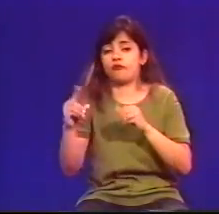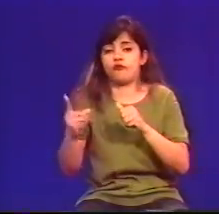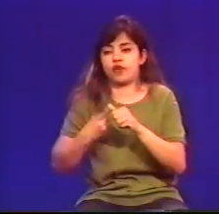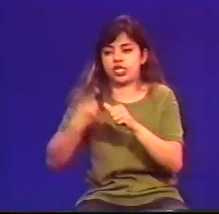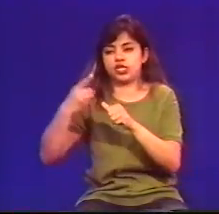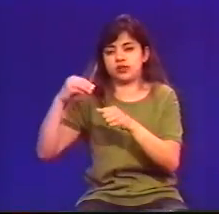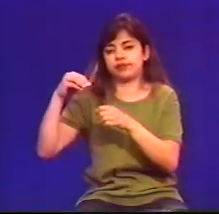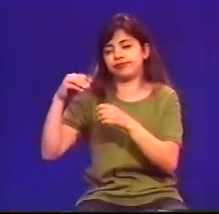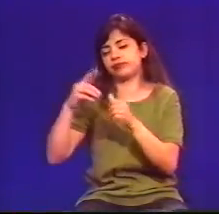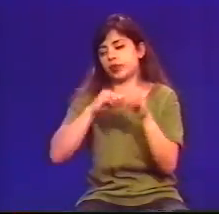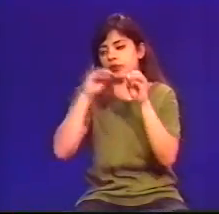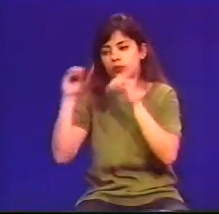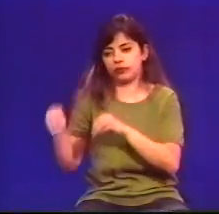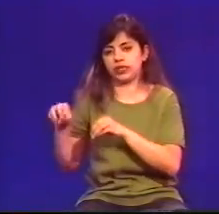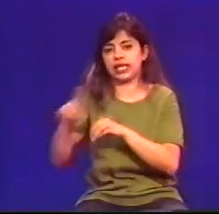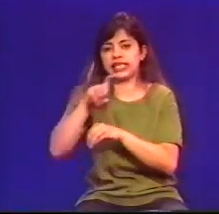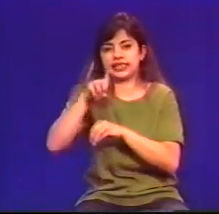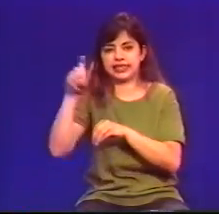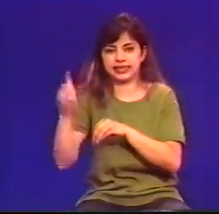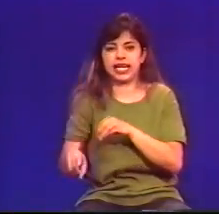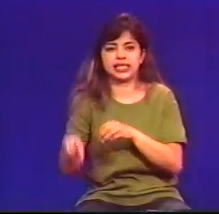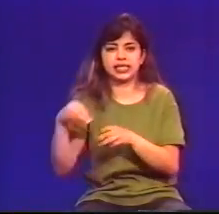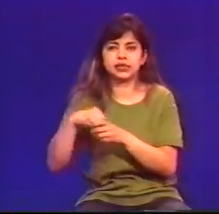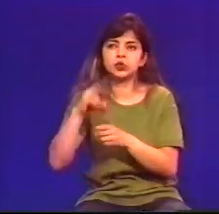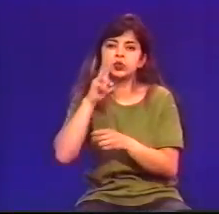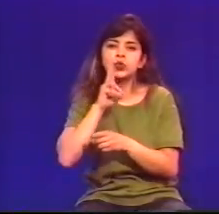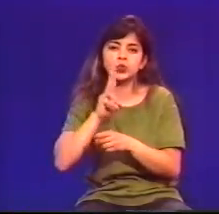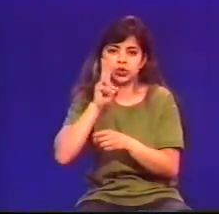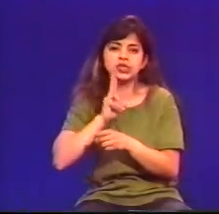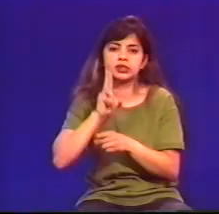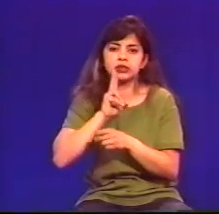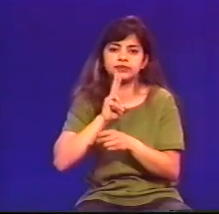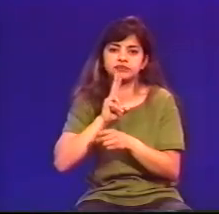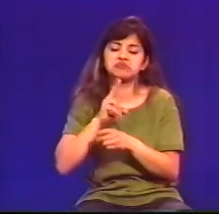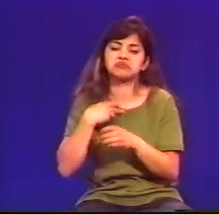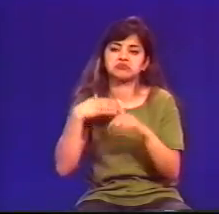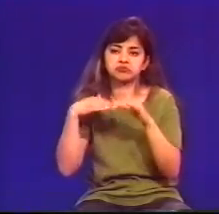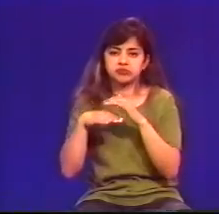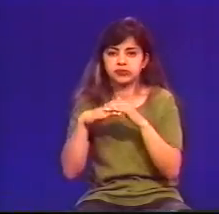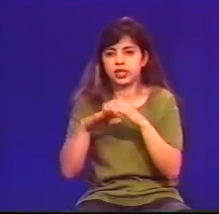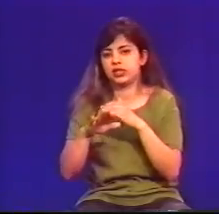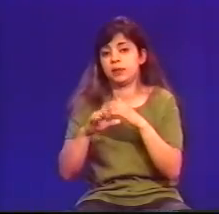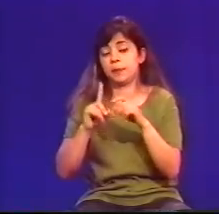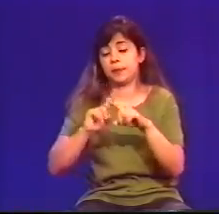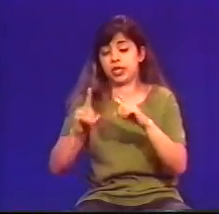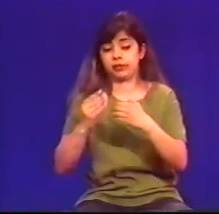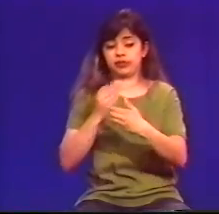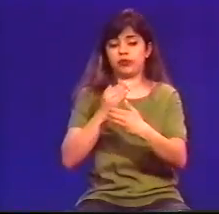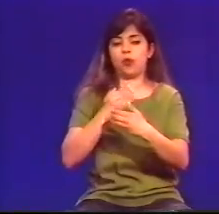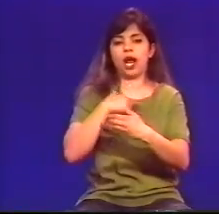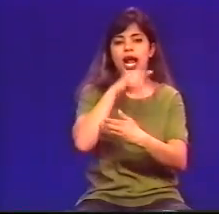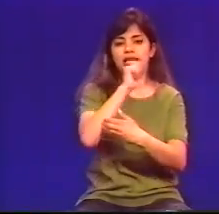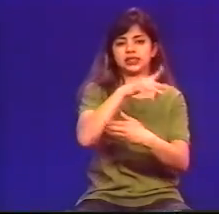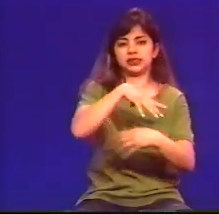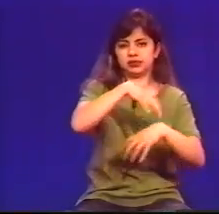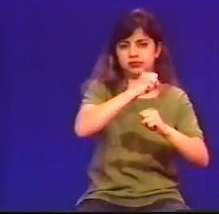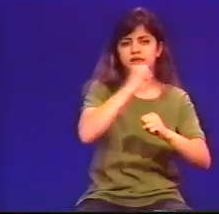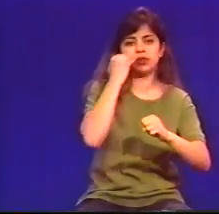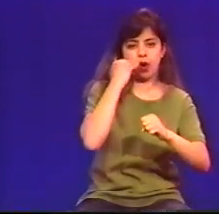So when I first moved to the U.S., Houston, Texas was the first place that I lived. And I started taking classes at a community